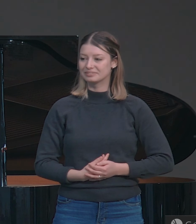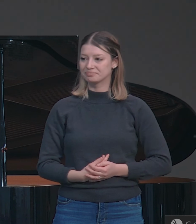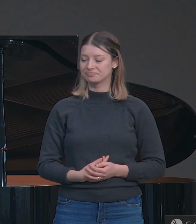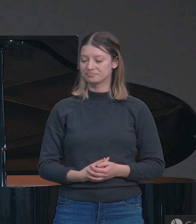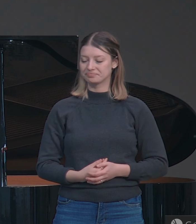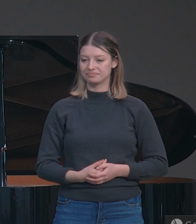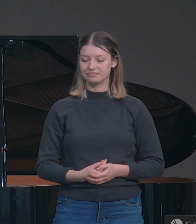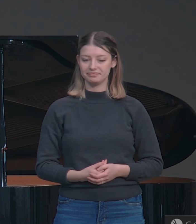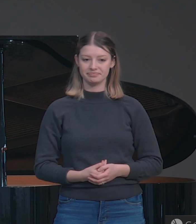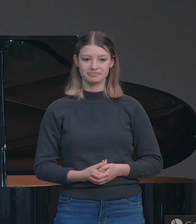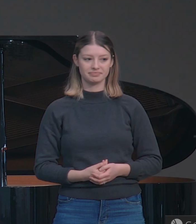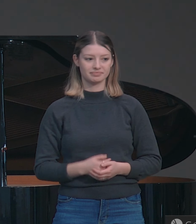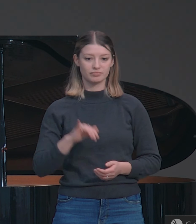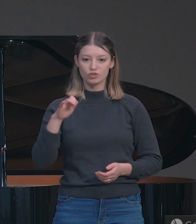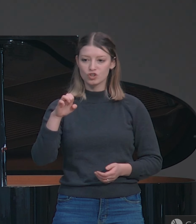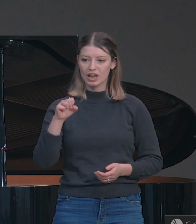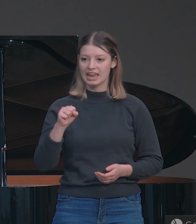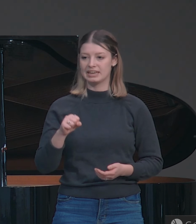And